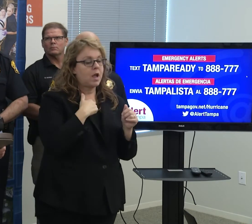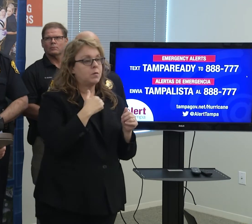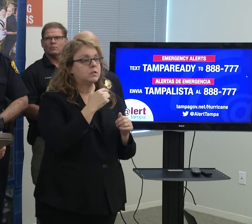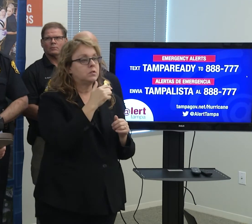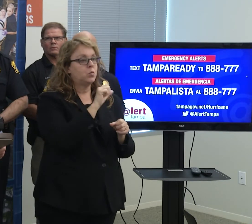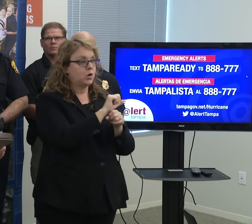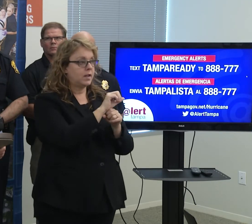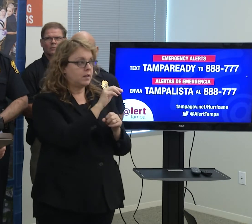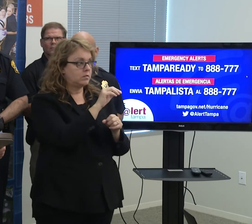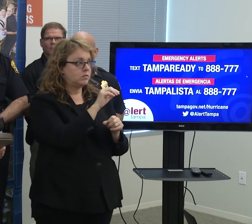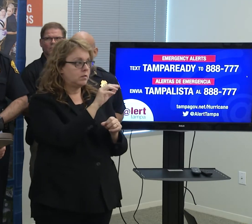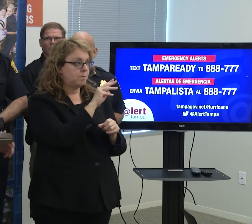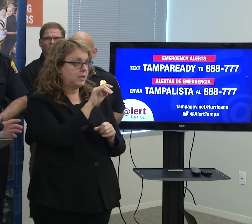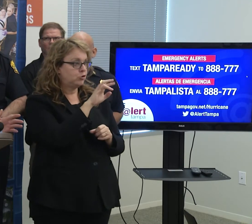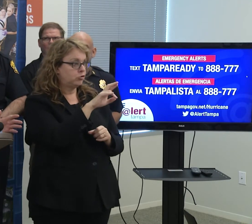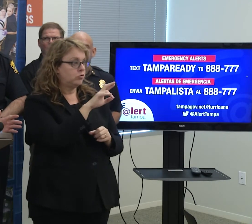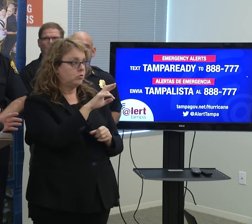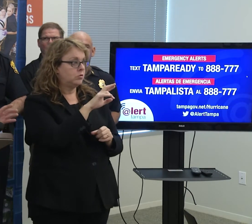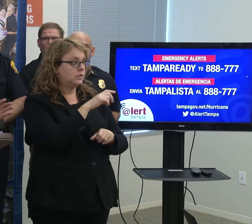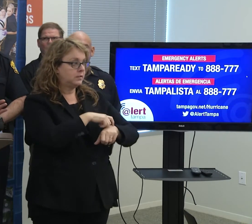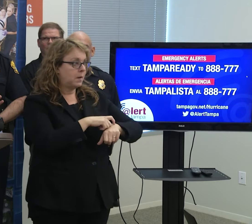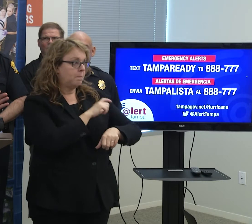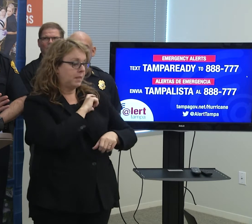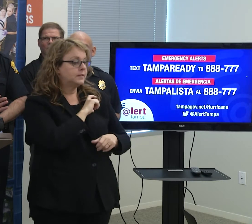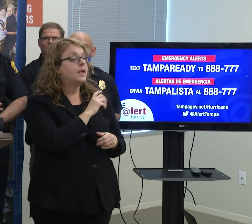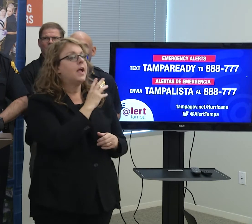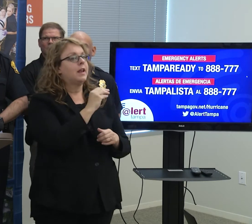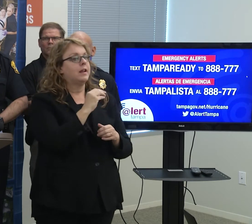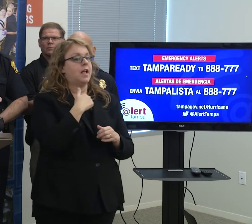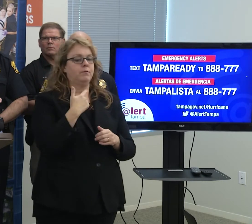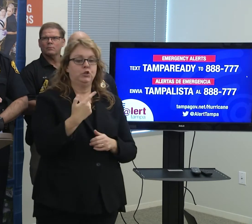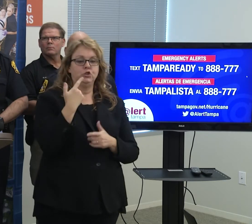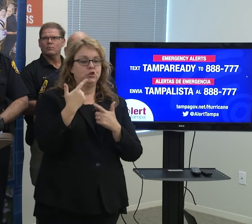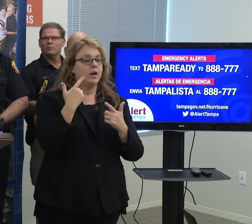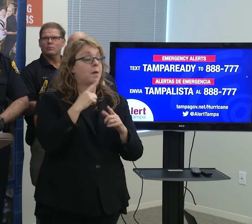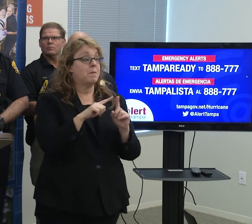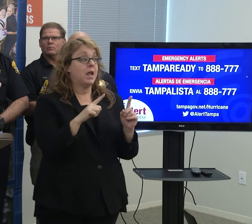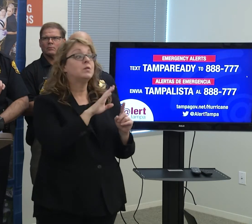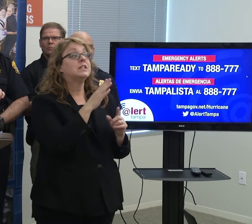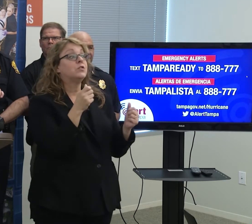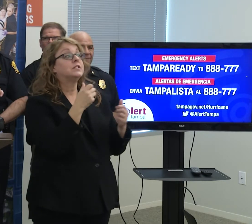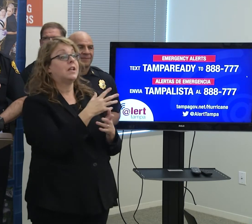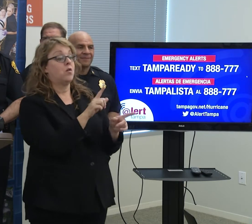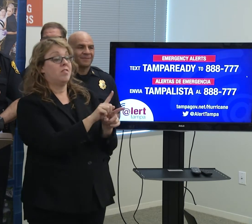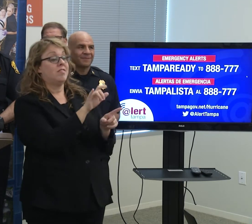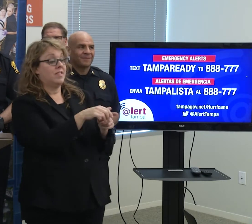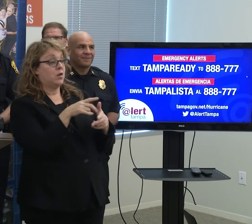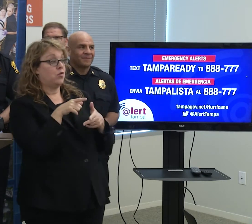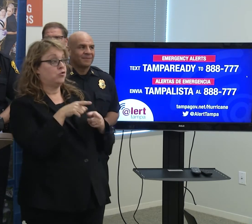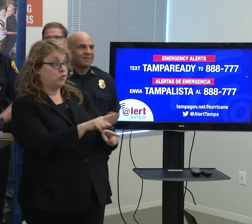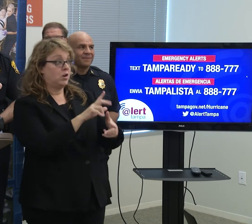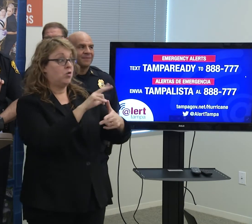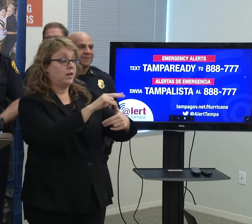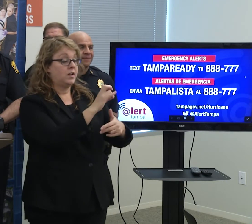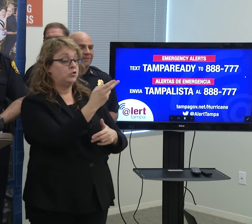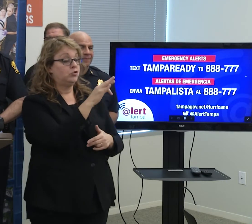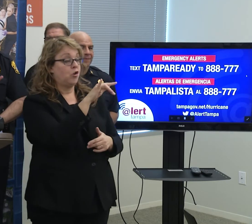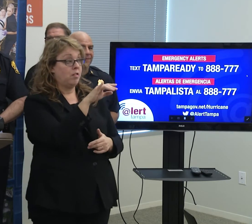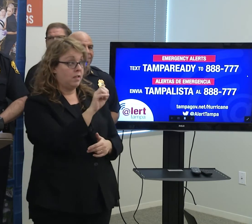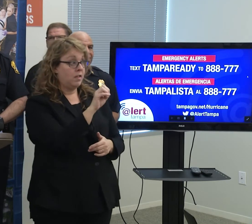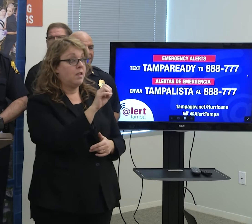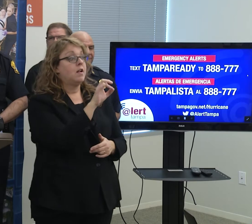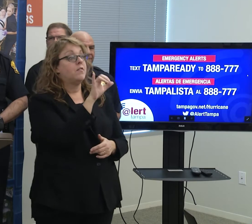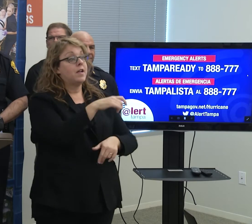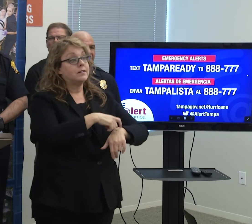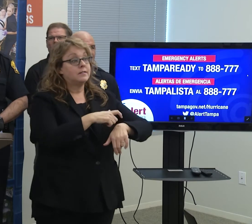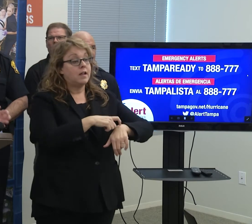major at the time, and I tell people I've been shot at, and I was never as scared as I was during Hurricane Charlie